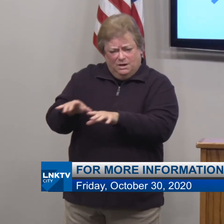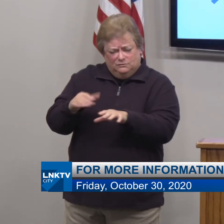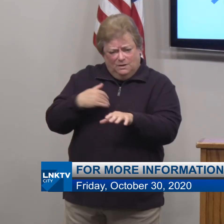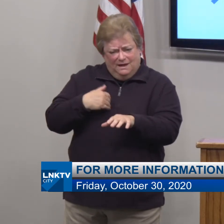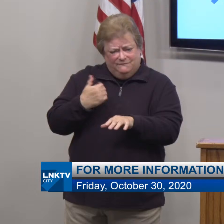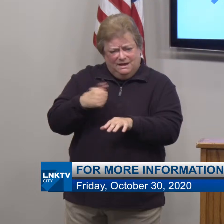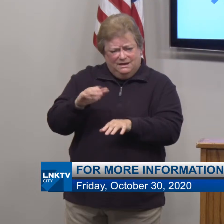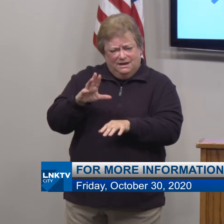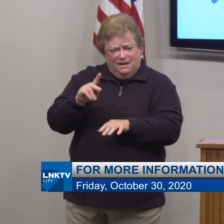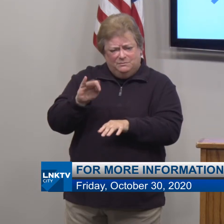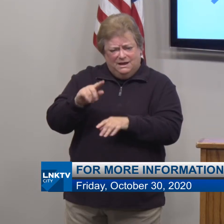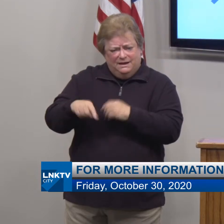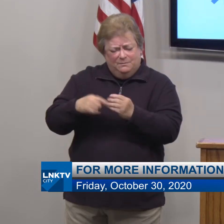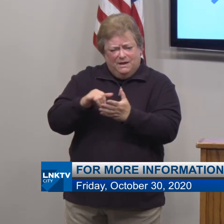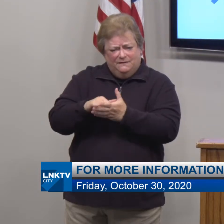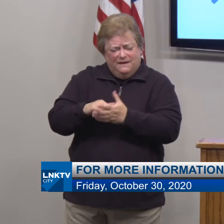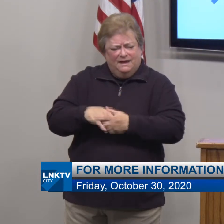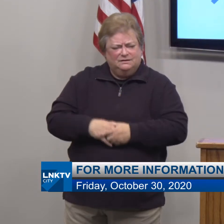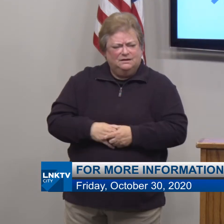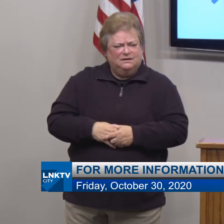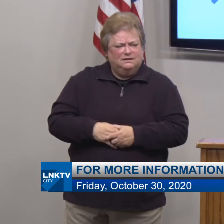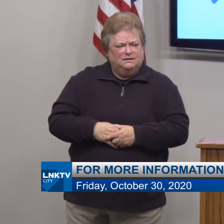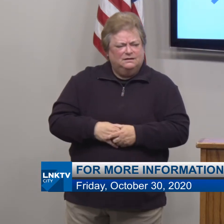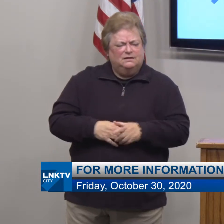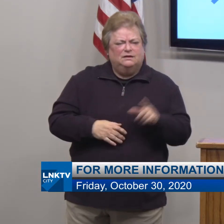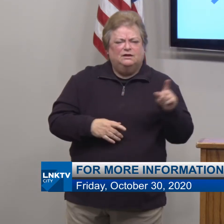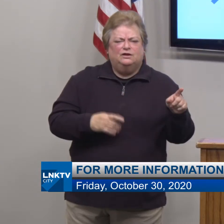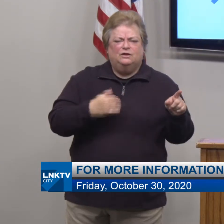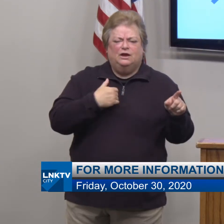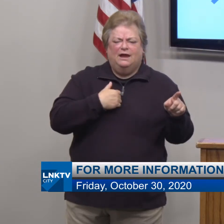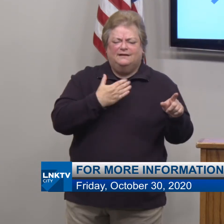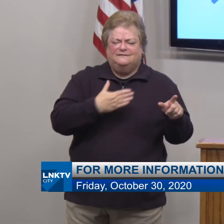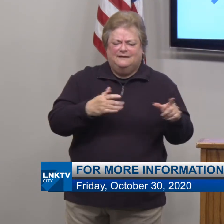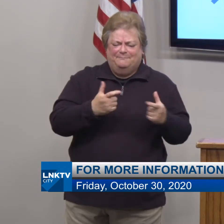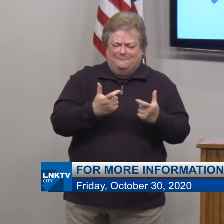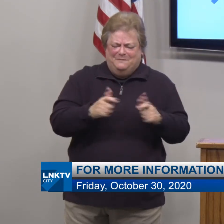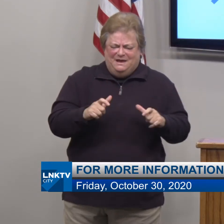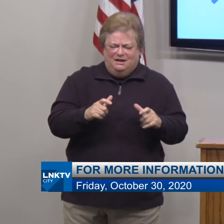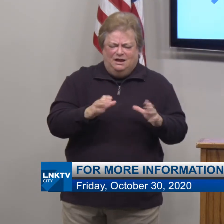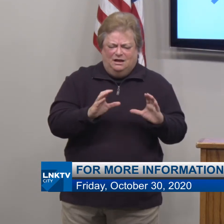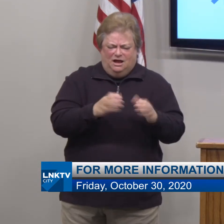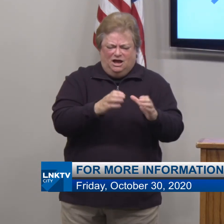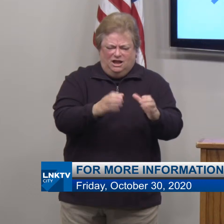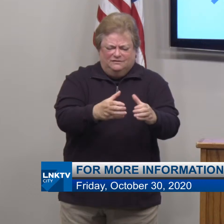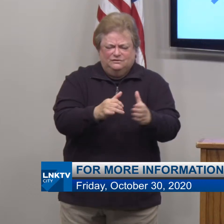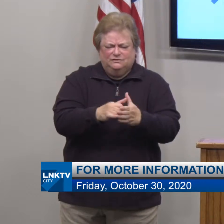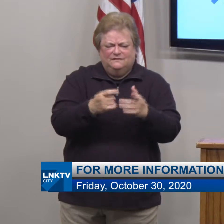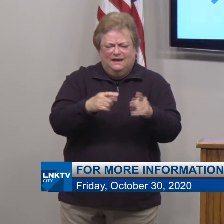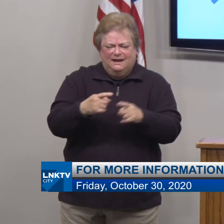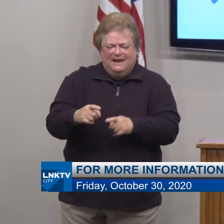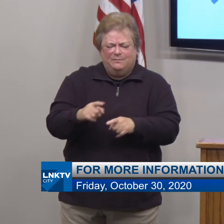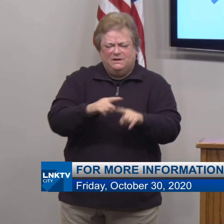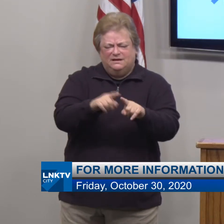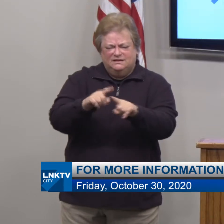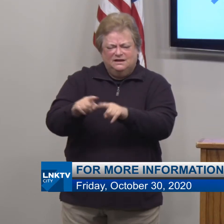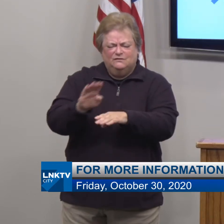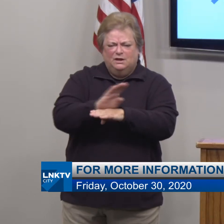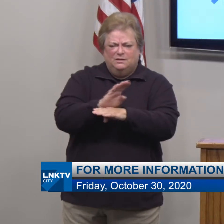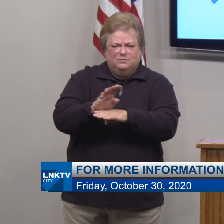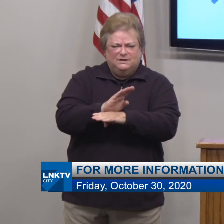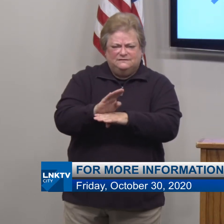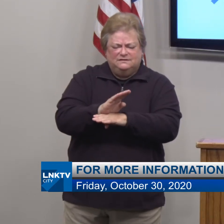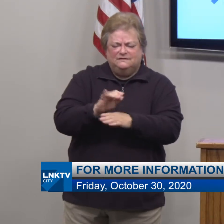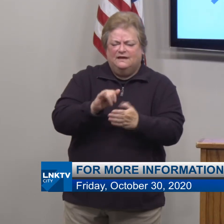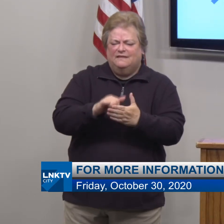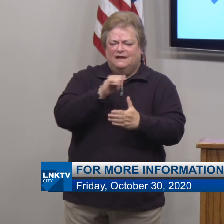that? No, we've had some bigger clusters that we've been working with at a couple of businesses that aren't open